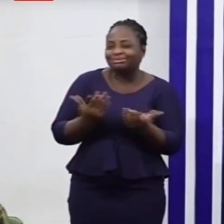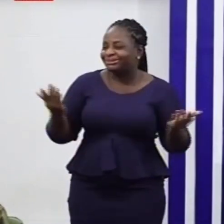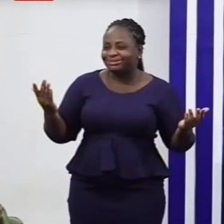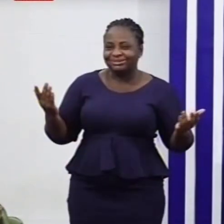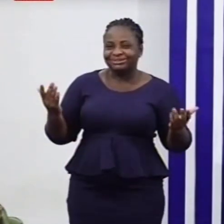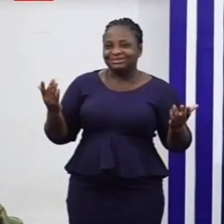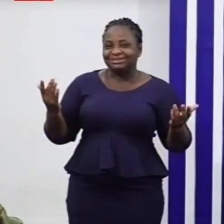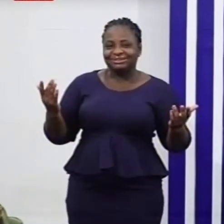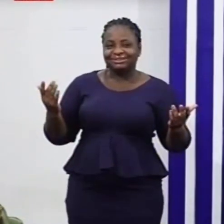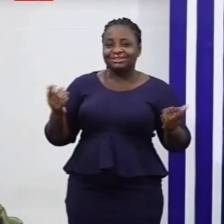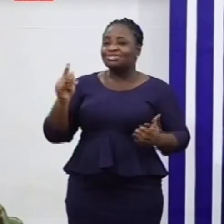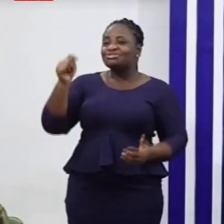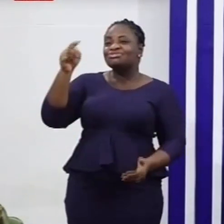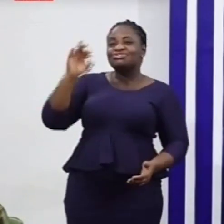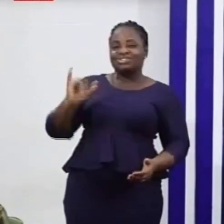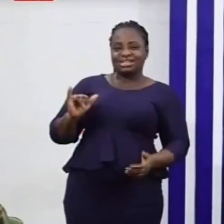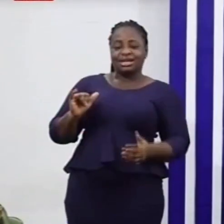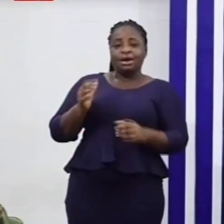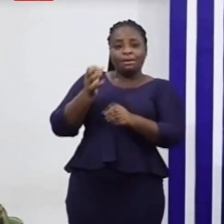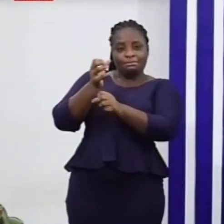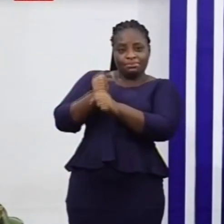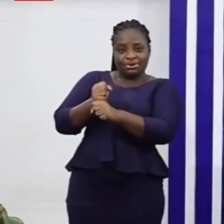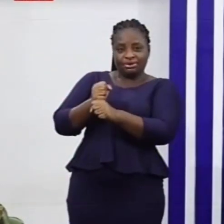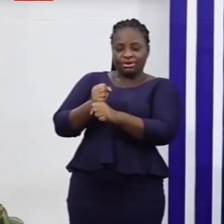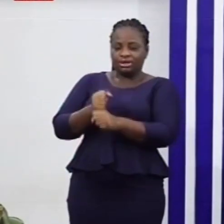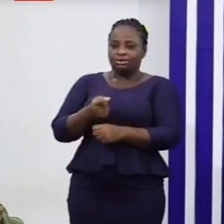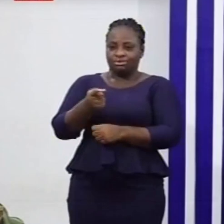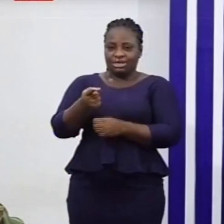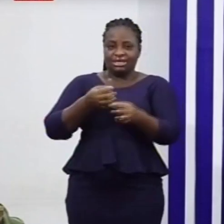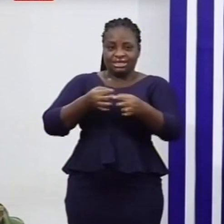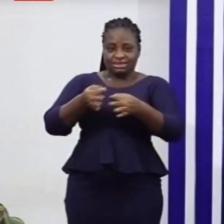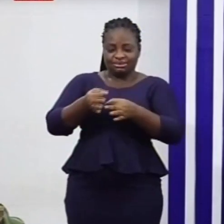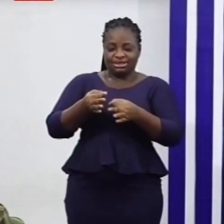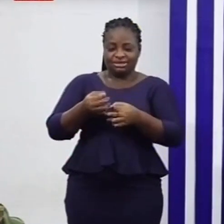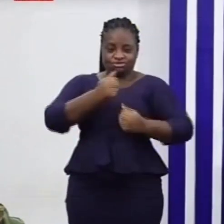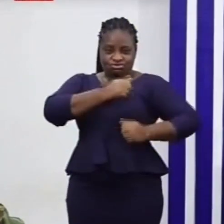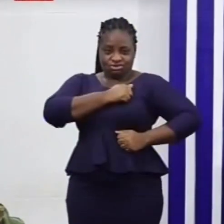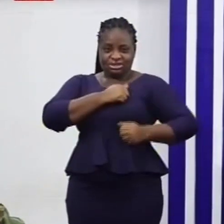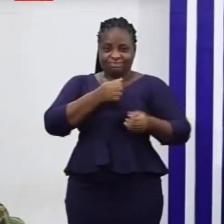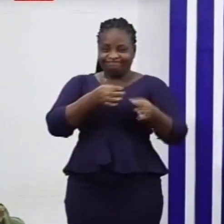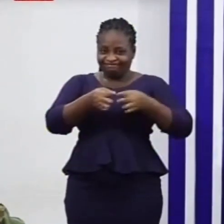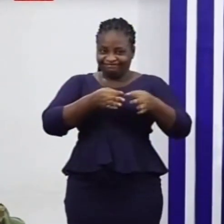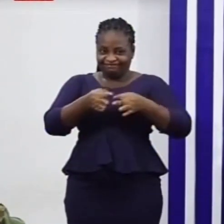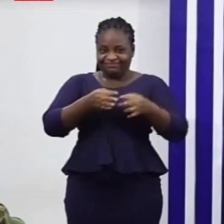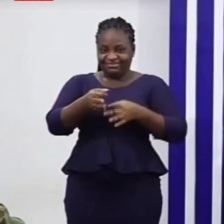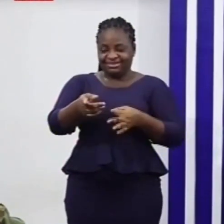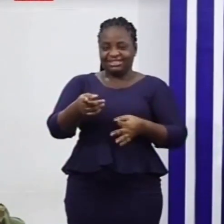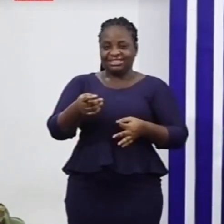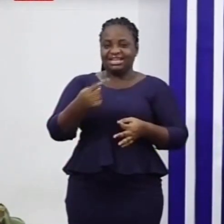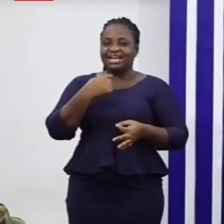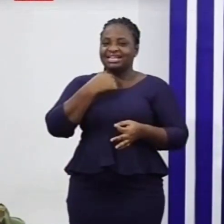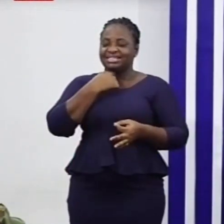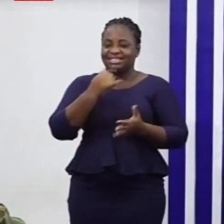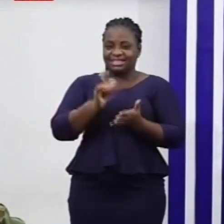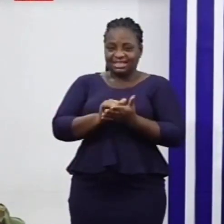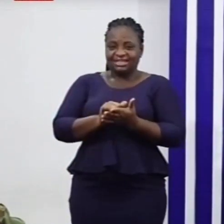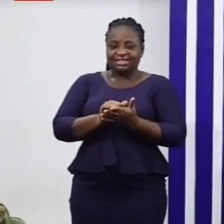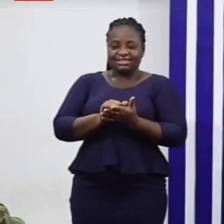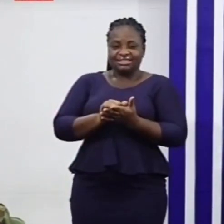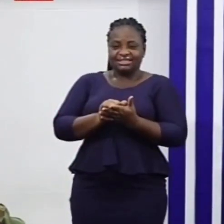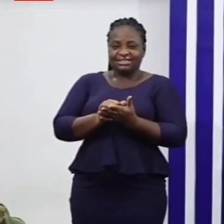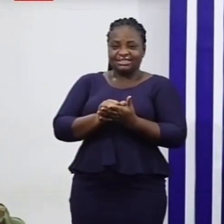in three, the first part of our brief, Yeni Asrafo na Edike Dinkomo, Brigadier General Insia, and Acheche Mwache and